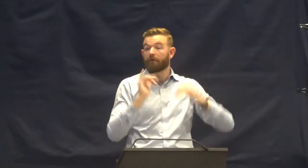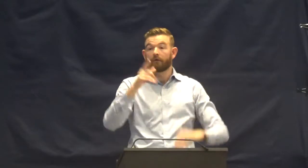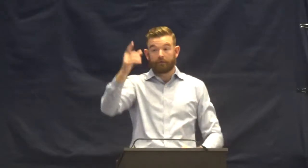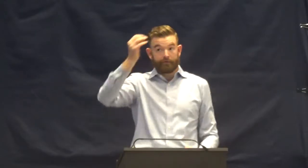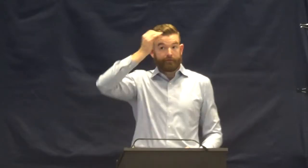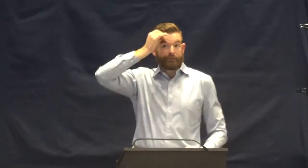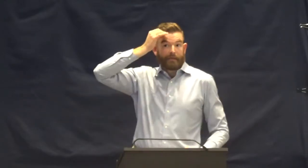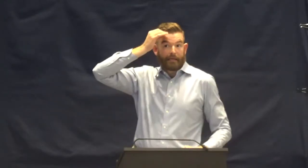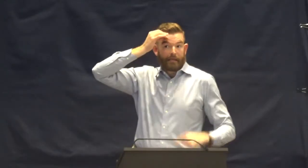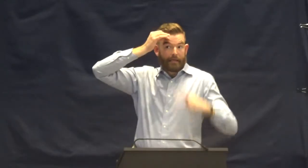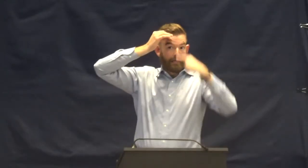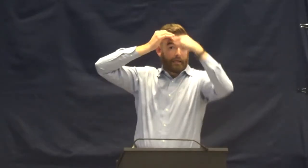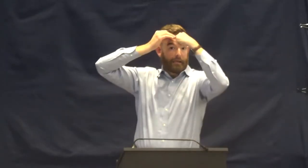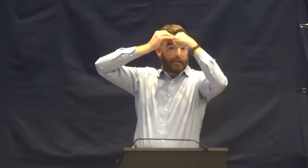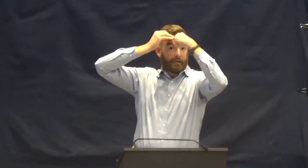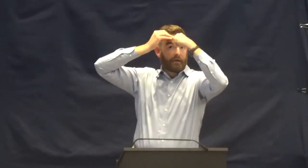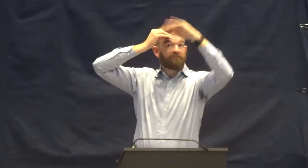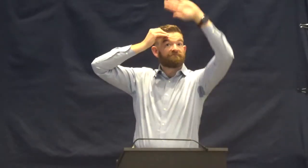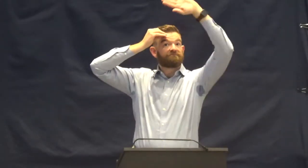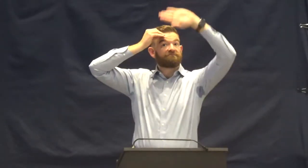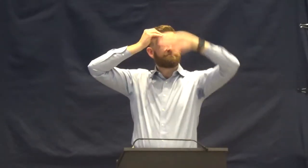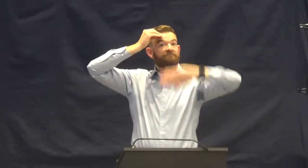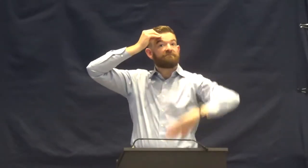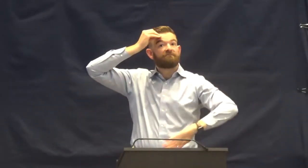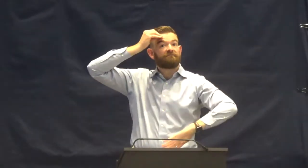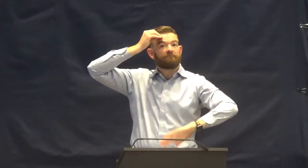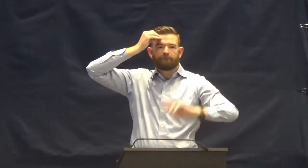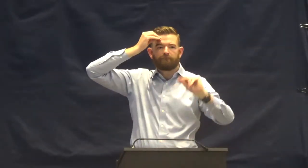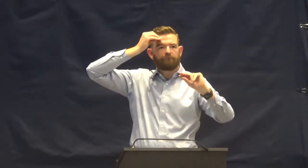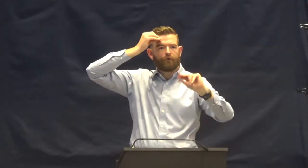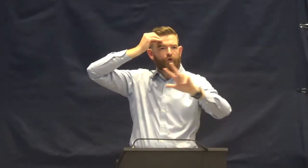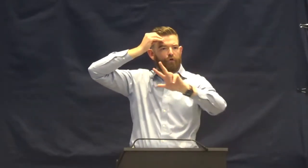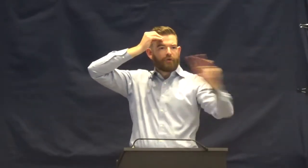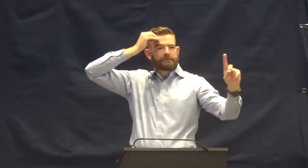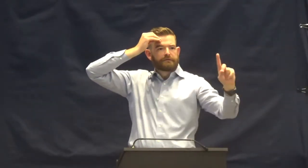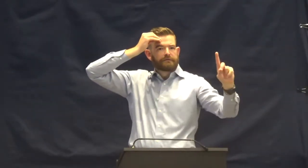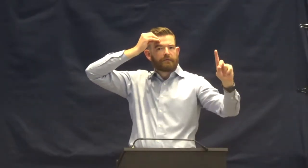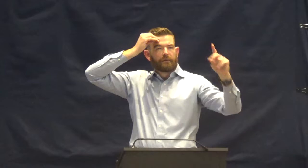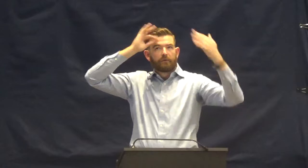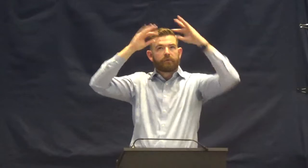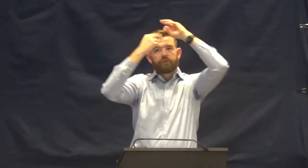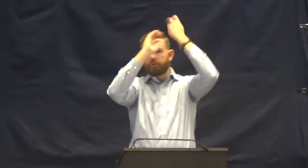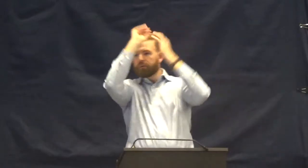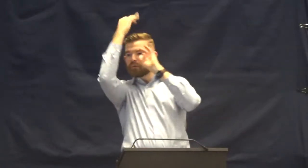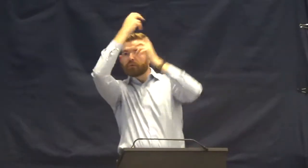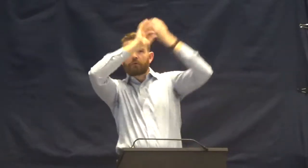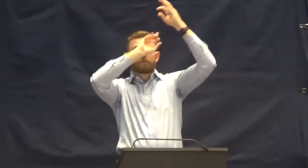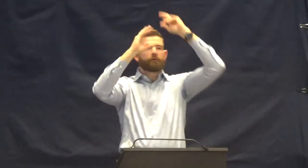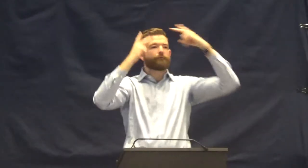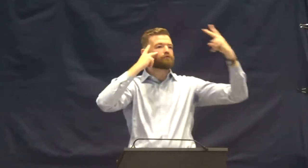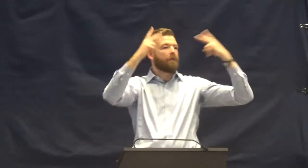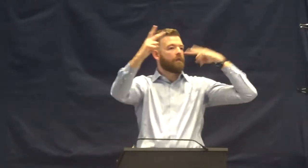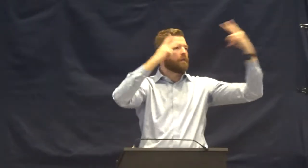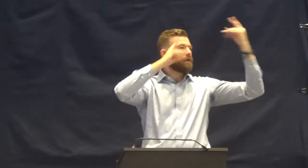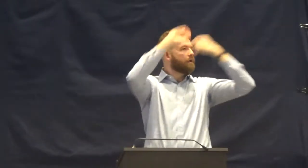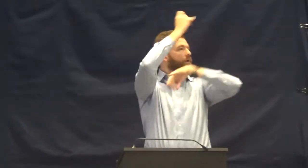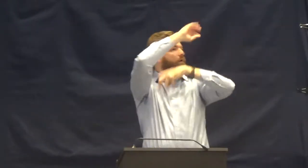just 2D again. Well, imagine that the brain is not 2D. The brain thinks